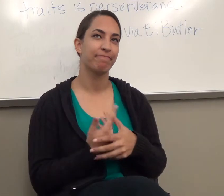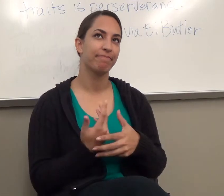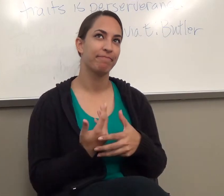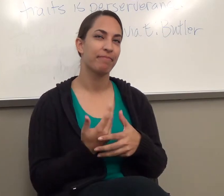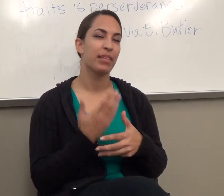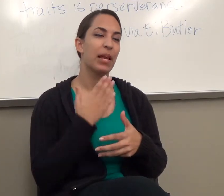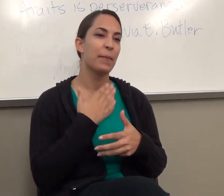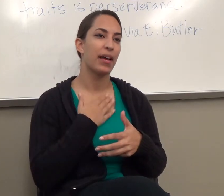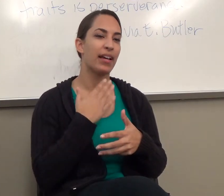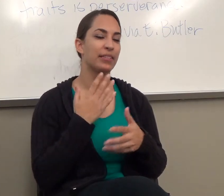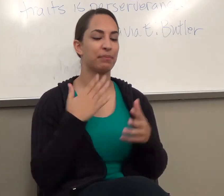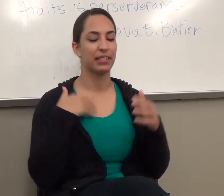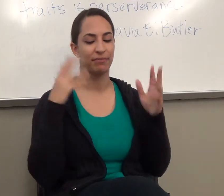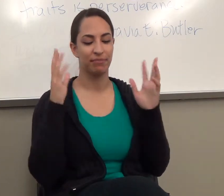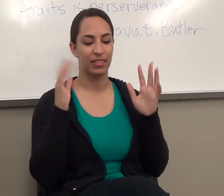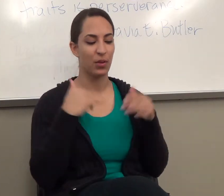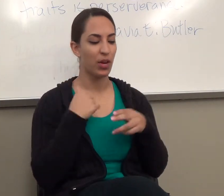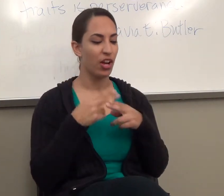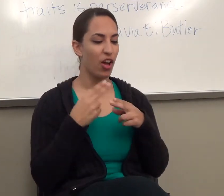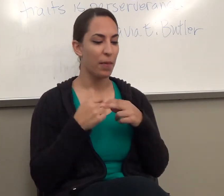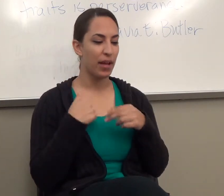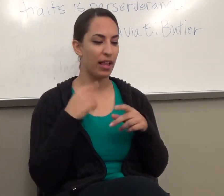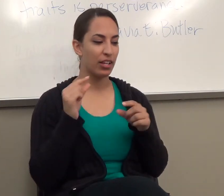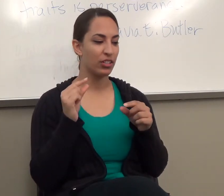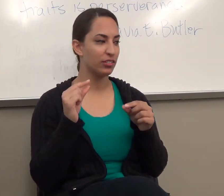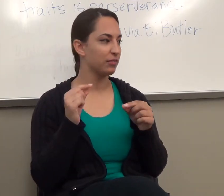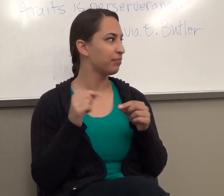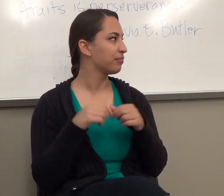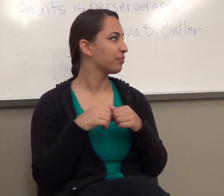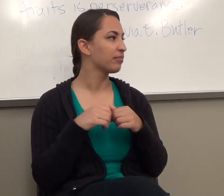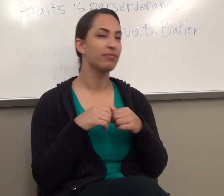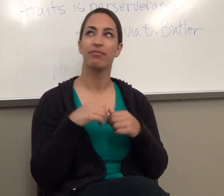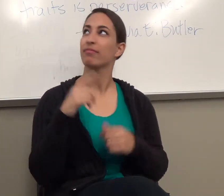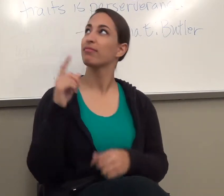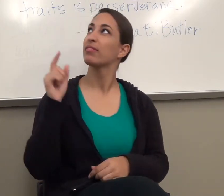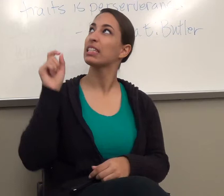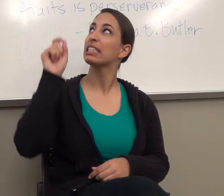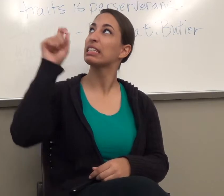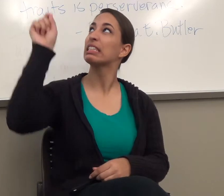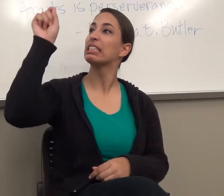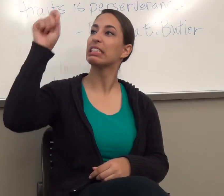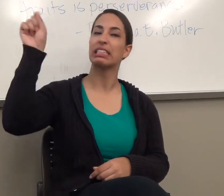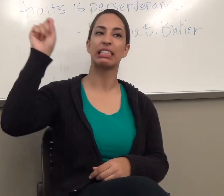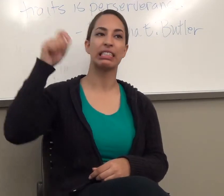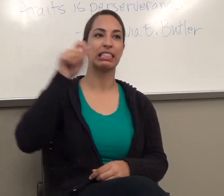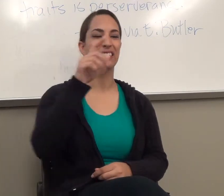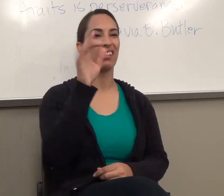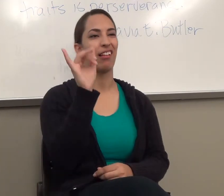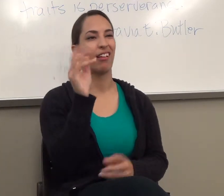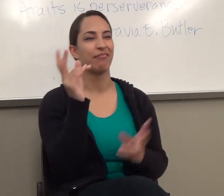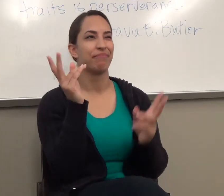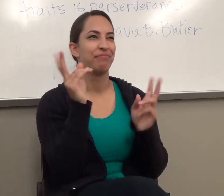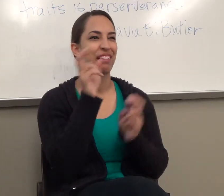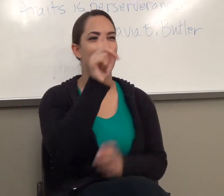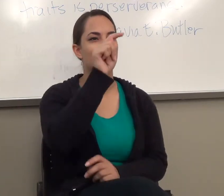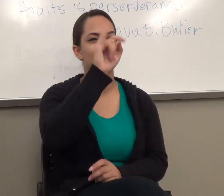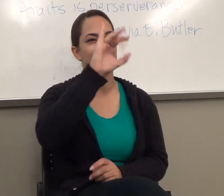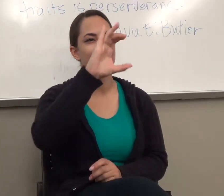my famous little, what I call little ticks out here, where I just put a tick. It's meant to be kind of a half of a